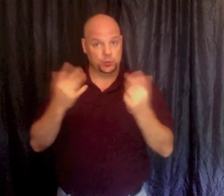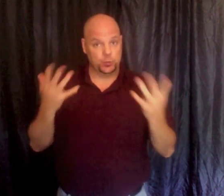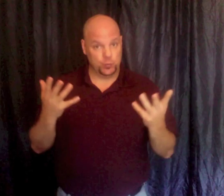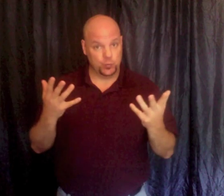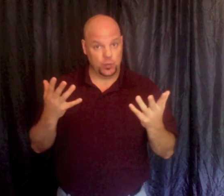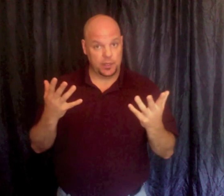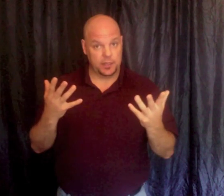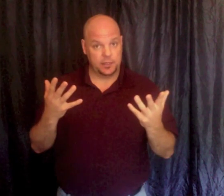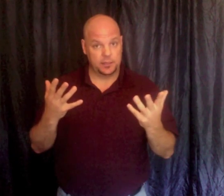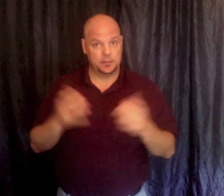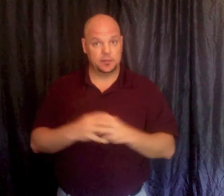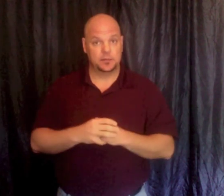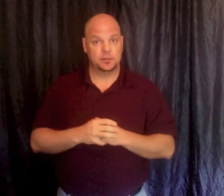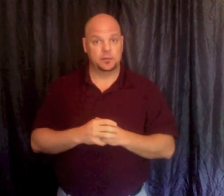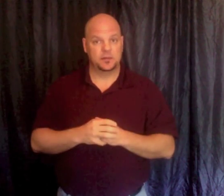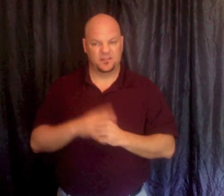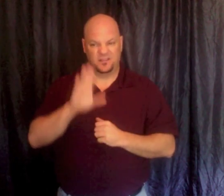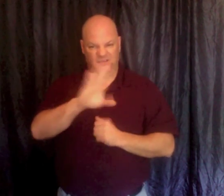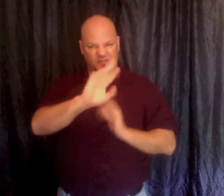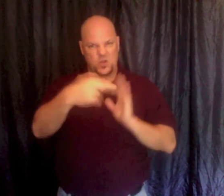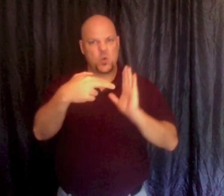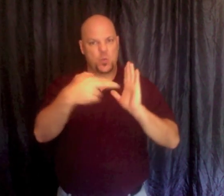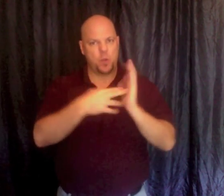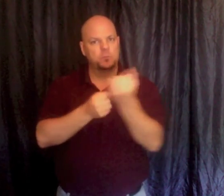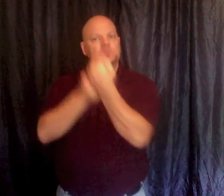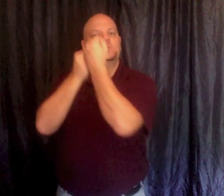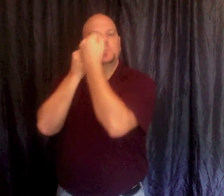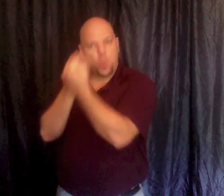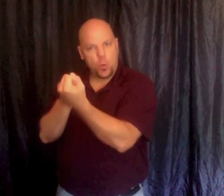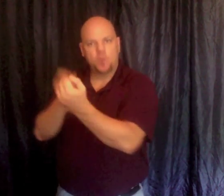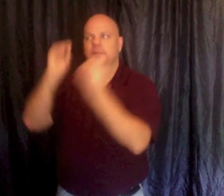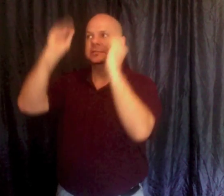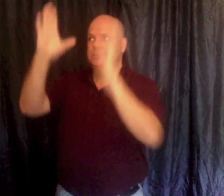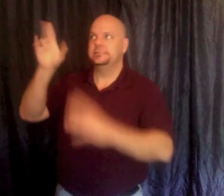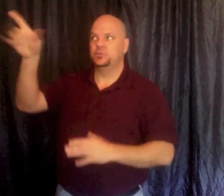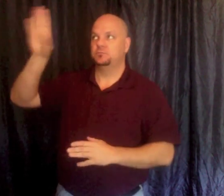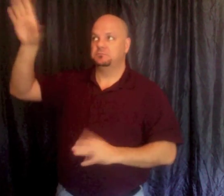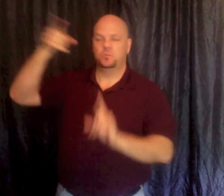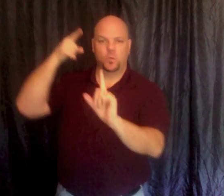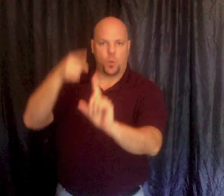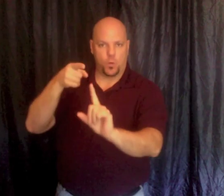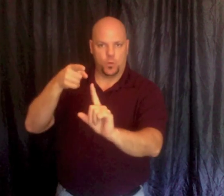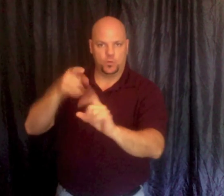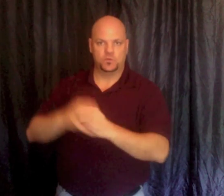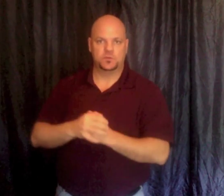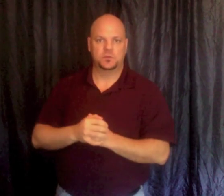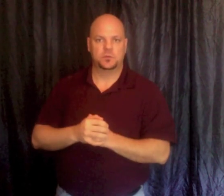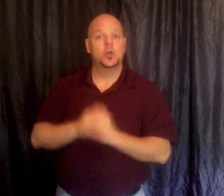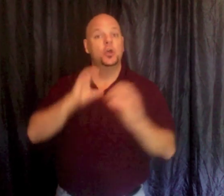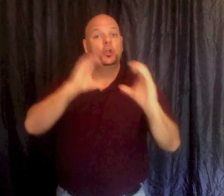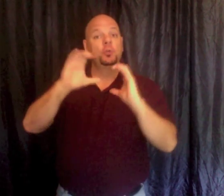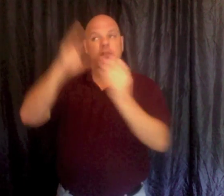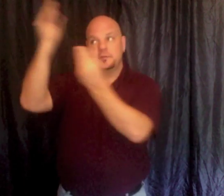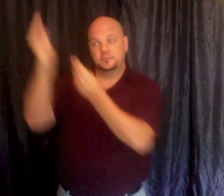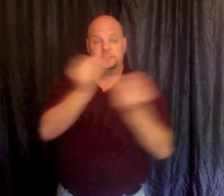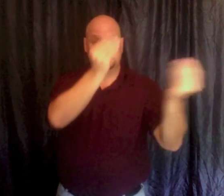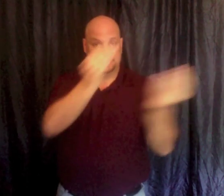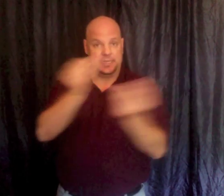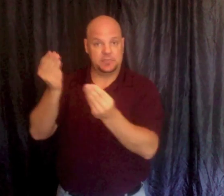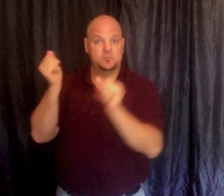whose role is supporting the teacher's goals, facilitate all the communication in the classroom. That's